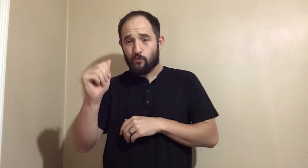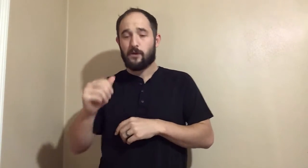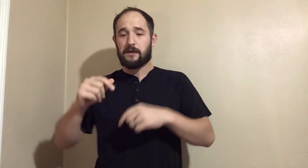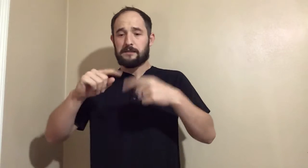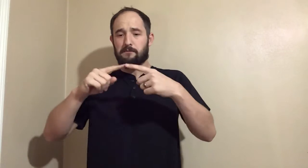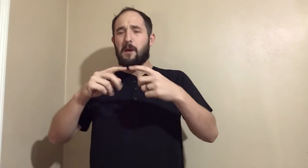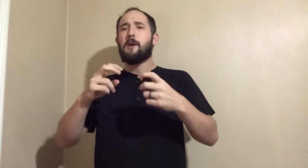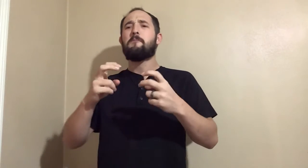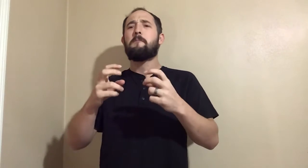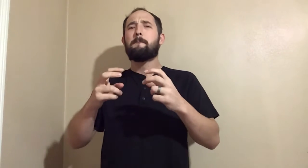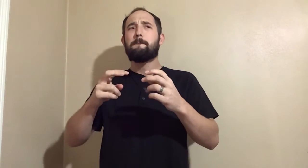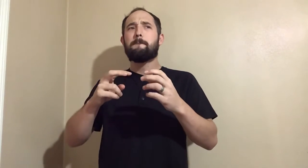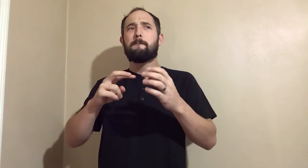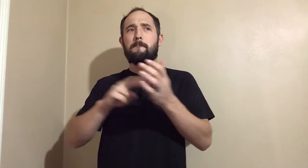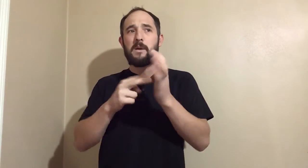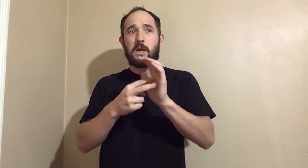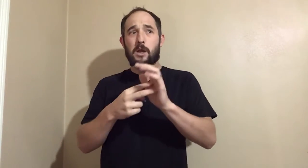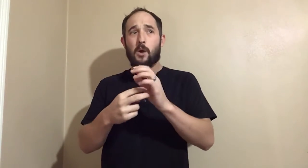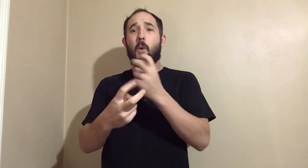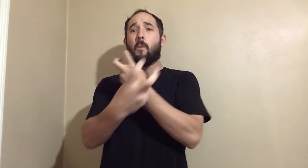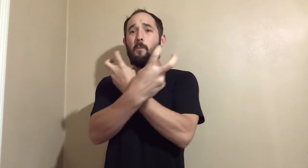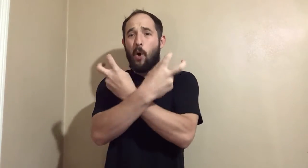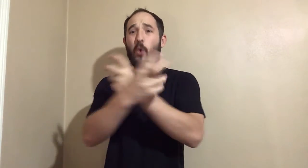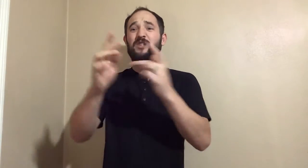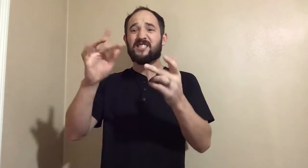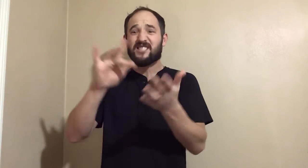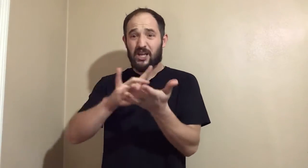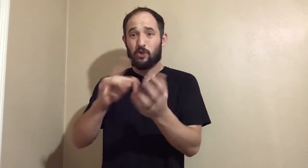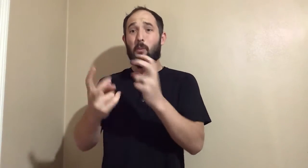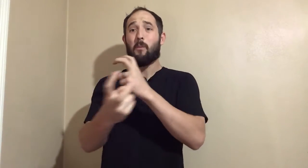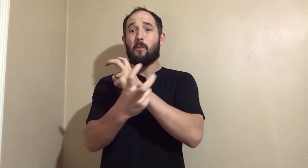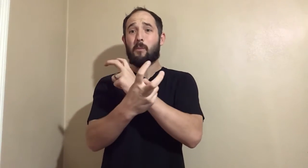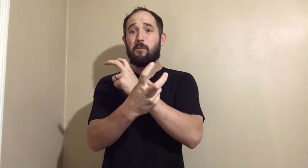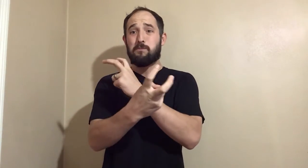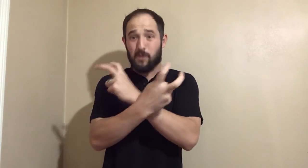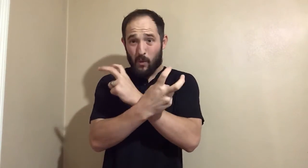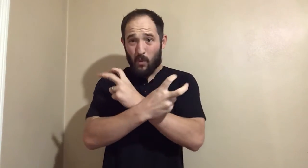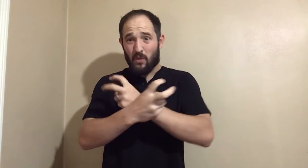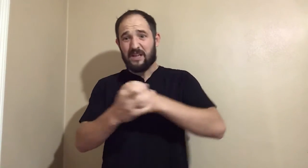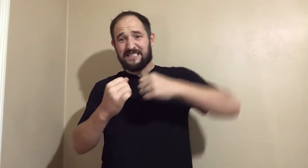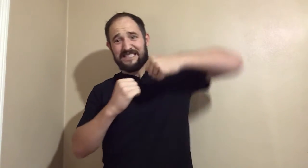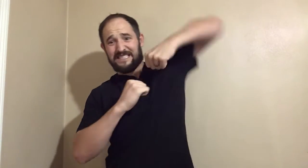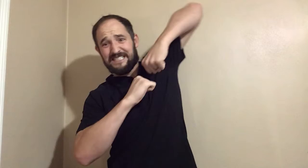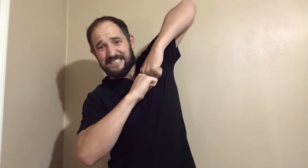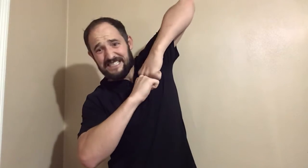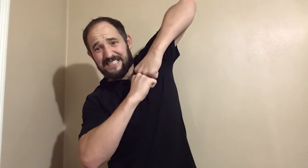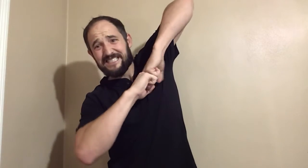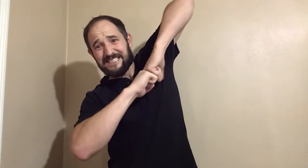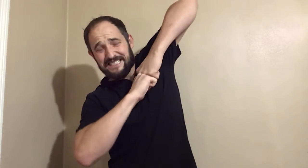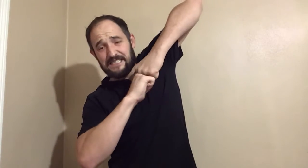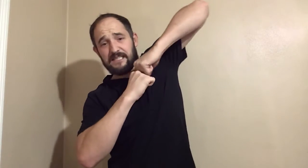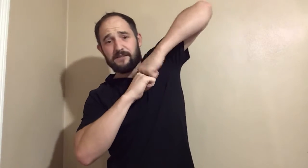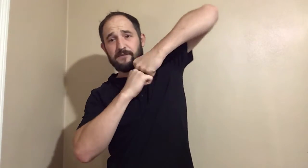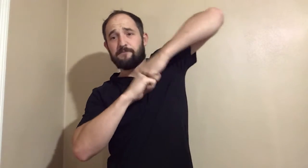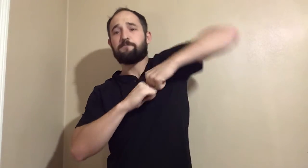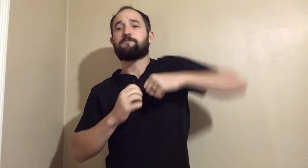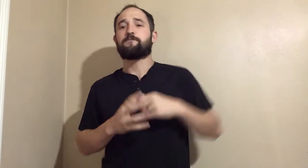pain is caused by osteoarthritis. This often occurs in the knees. You can see